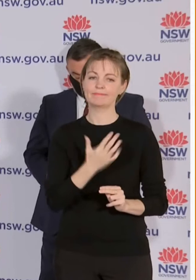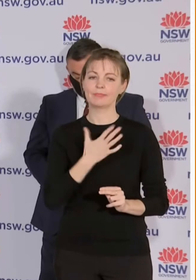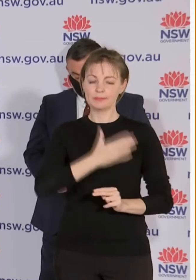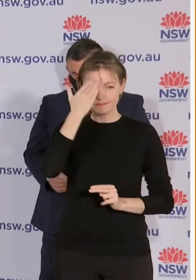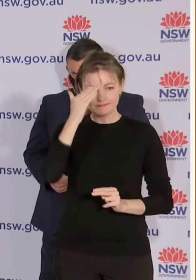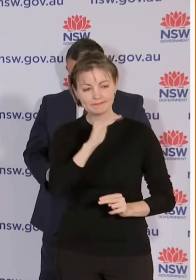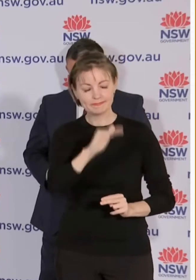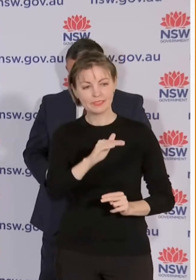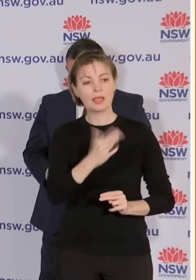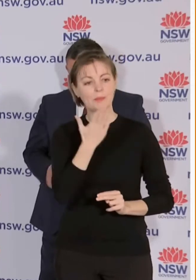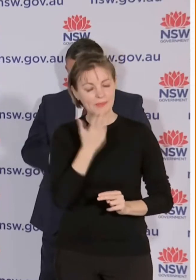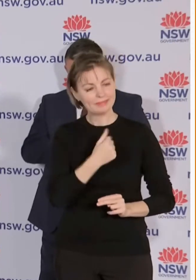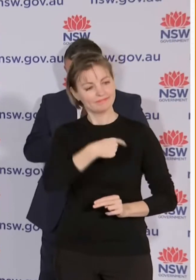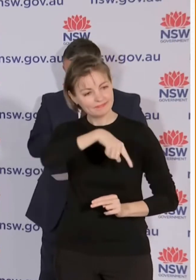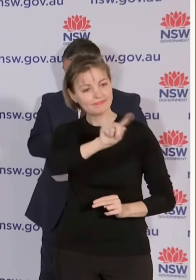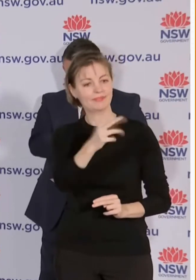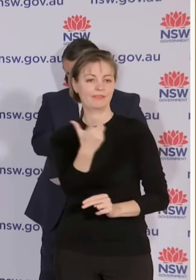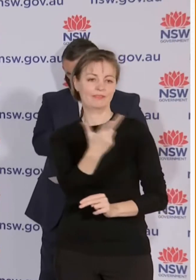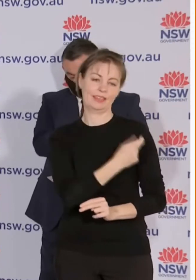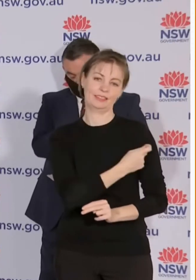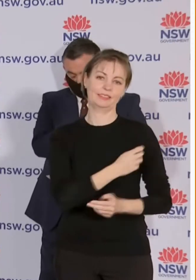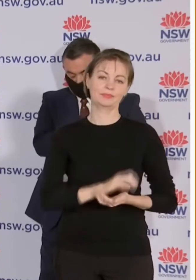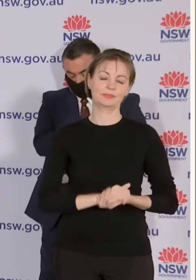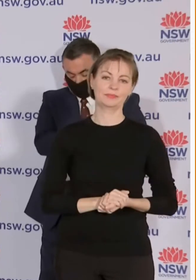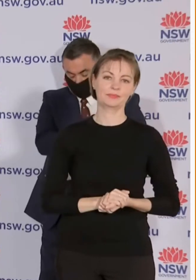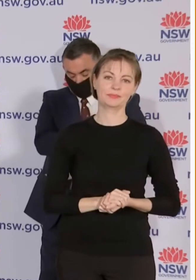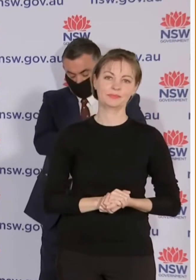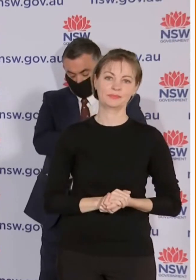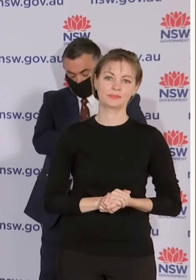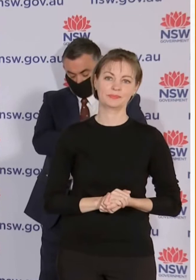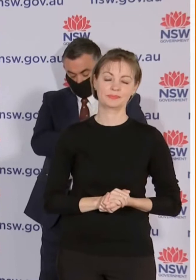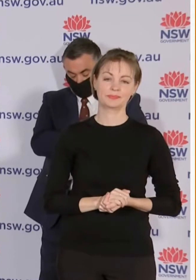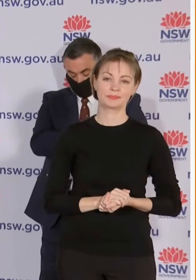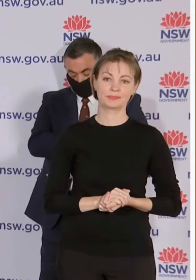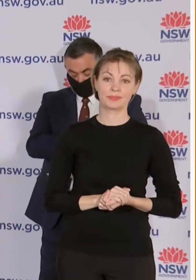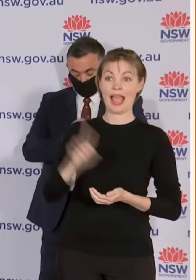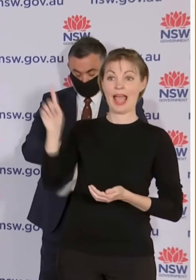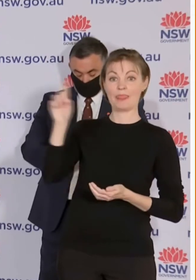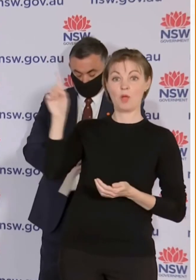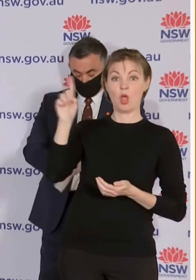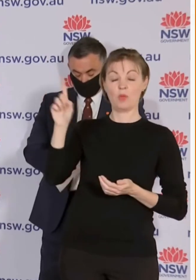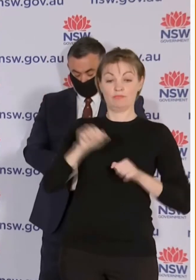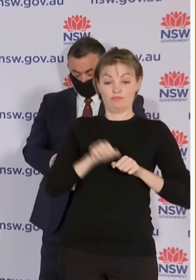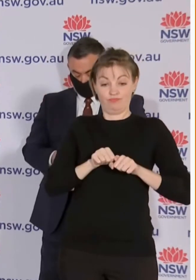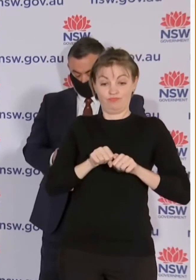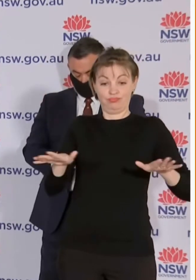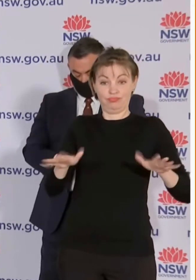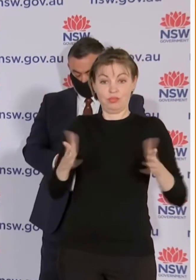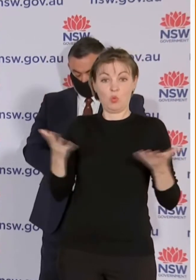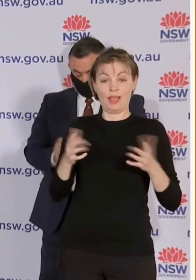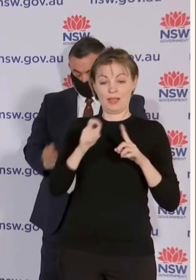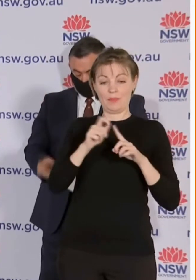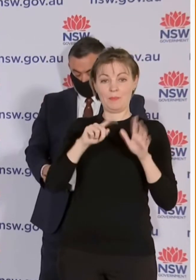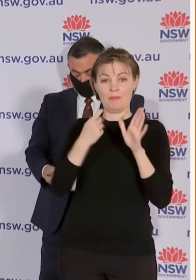they're afforded to have the vaccine. In terms of an outbreak, we are experiencing an outbreak at